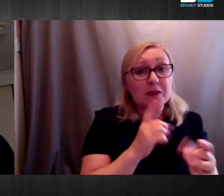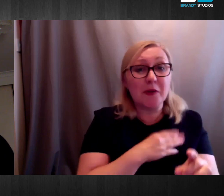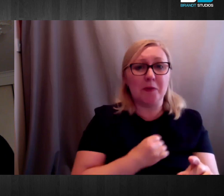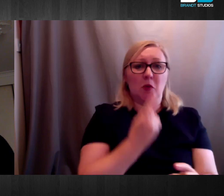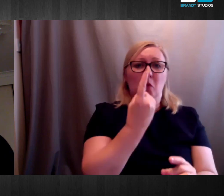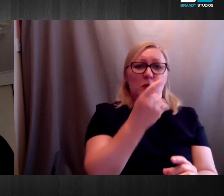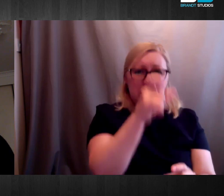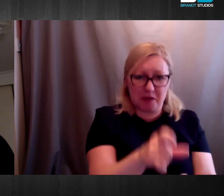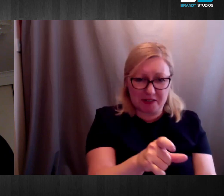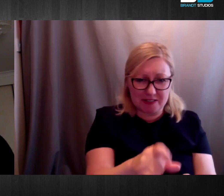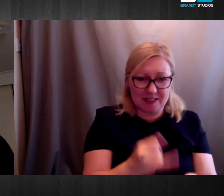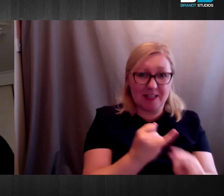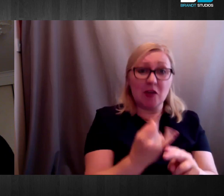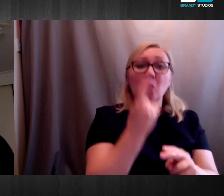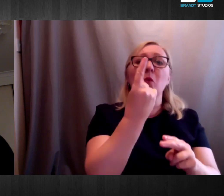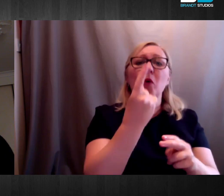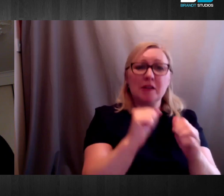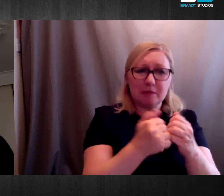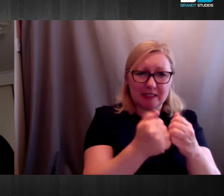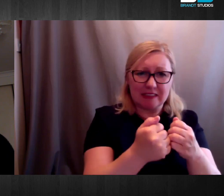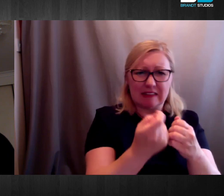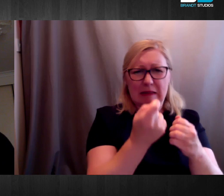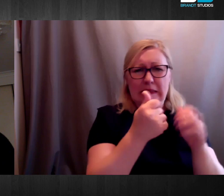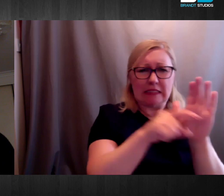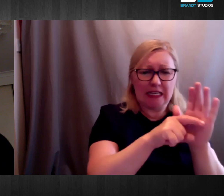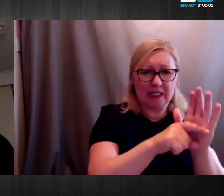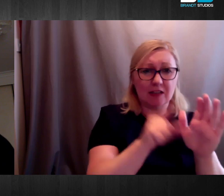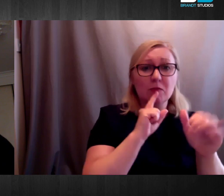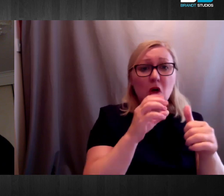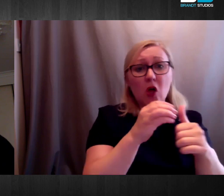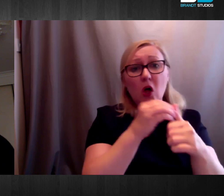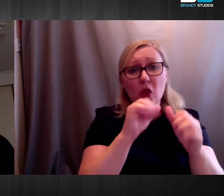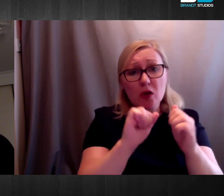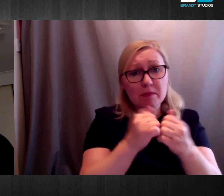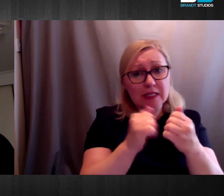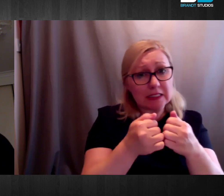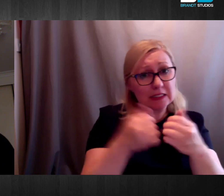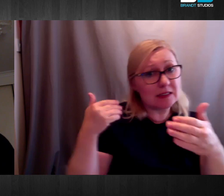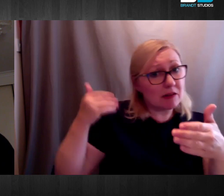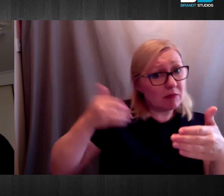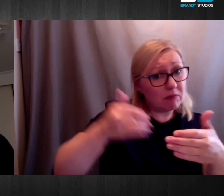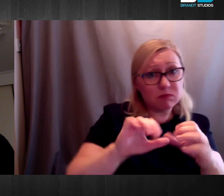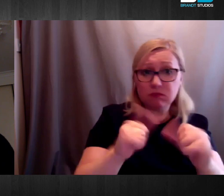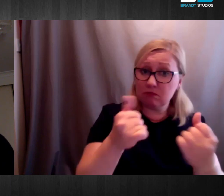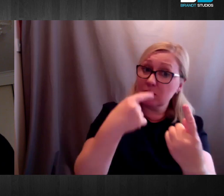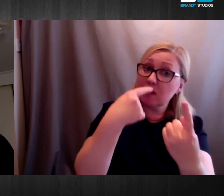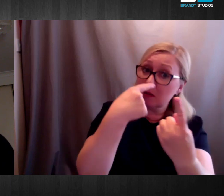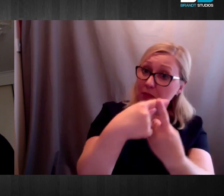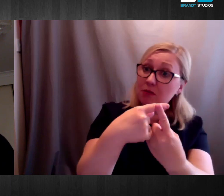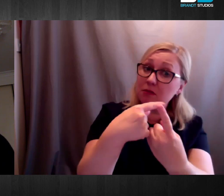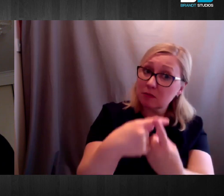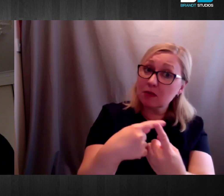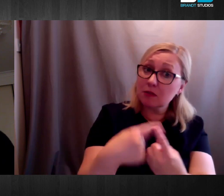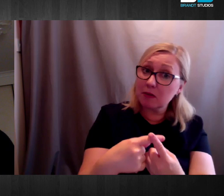think it's been a very positive experience, and something that, as I said, I'm not sure if I'd not mobilised people from